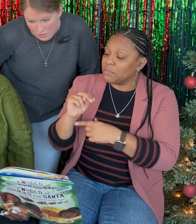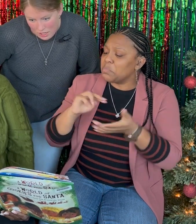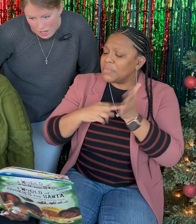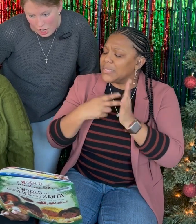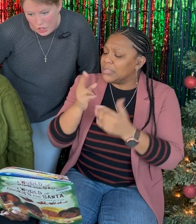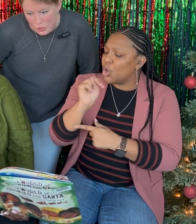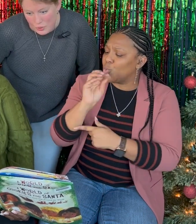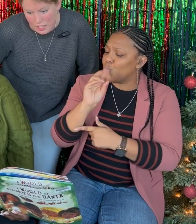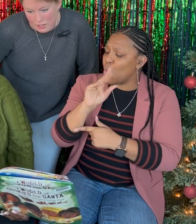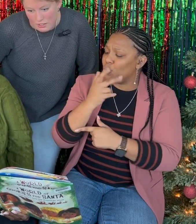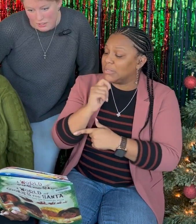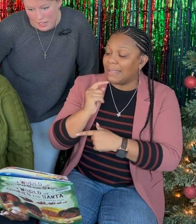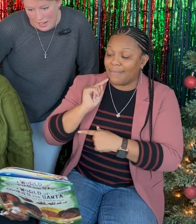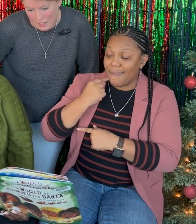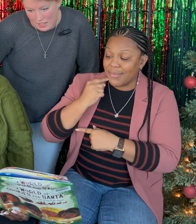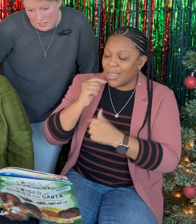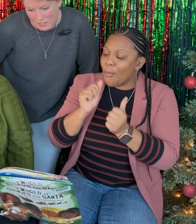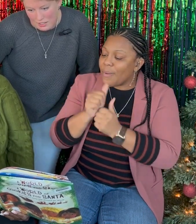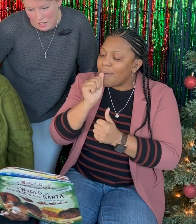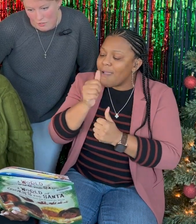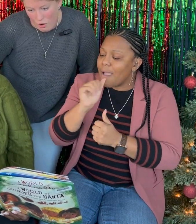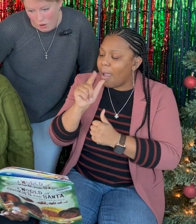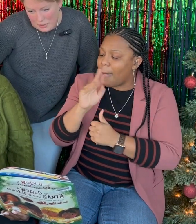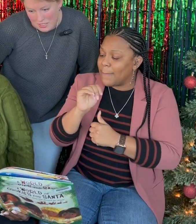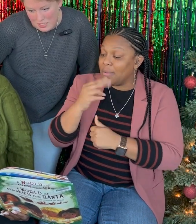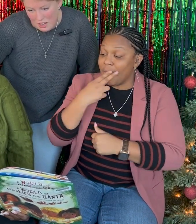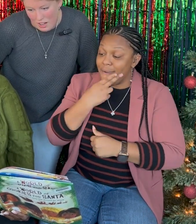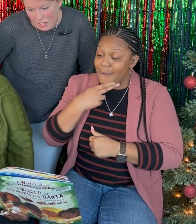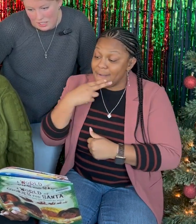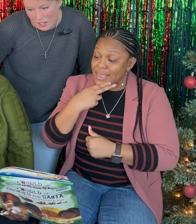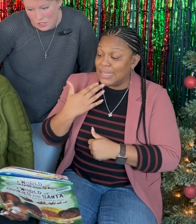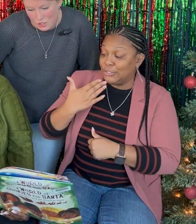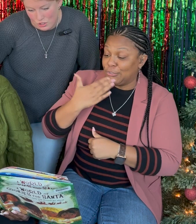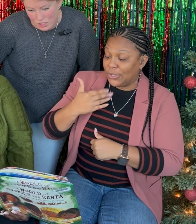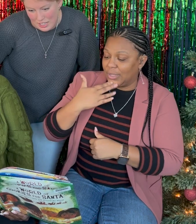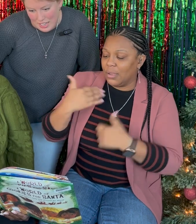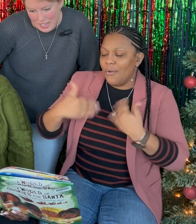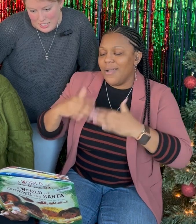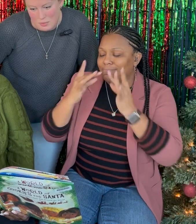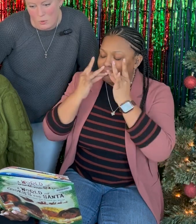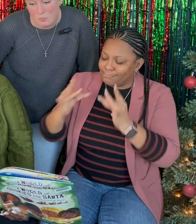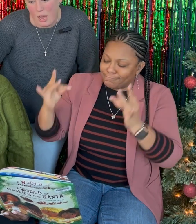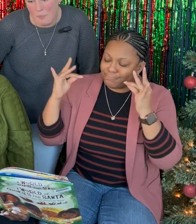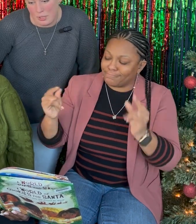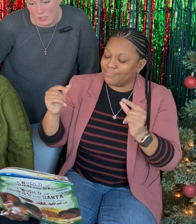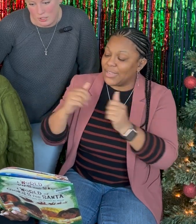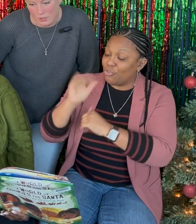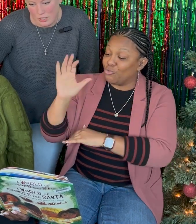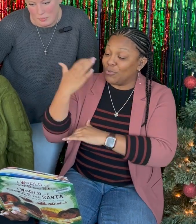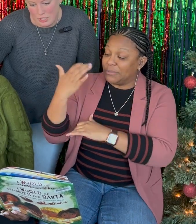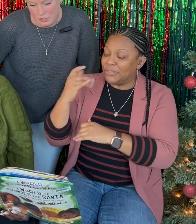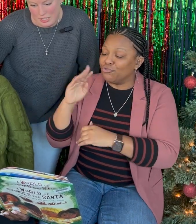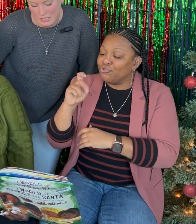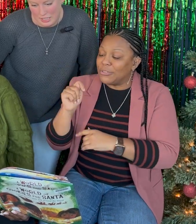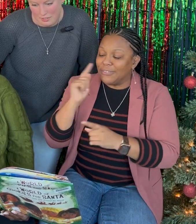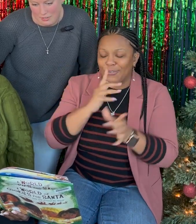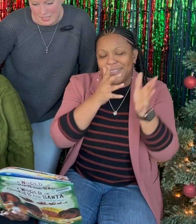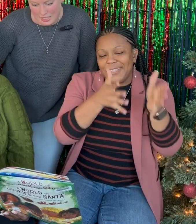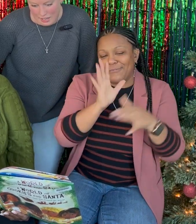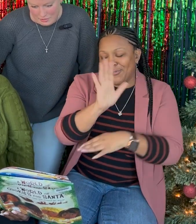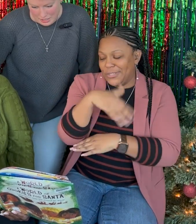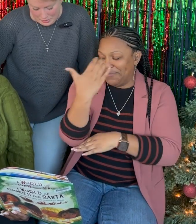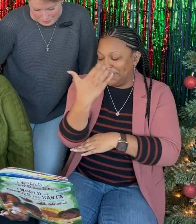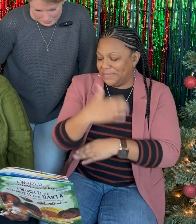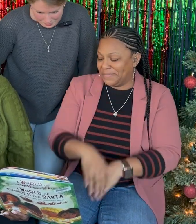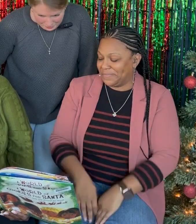Turon, a nougat candy of almonds, honey, and sugar, is the most popular Christmas treat to leave as